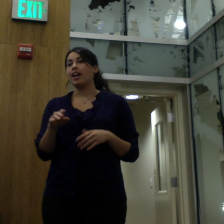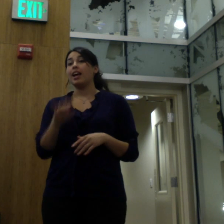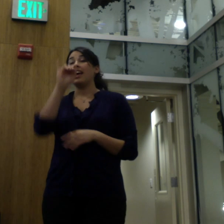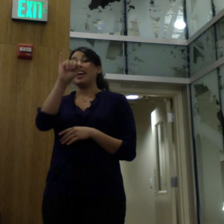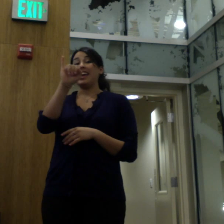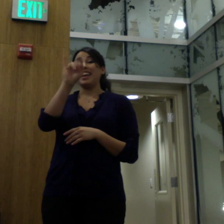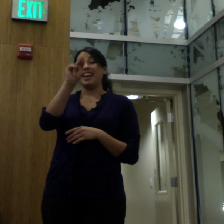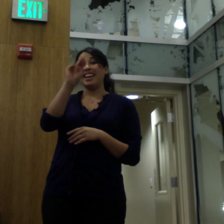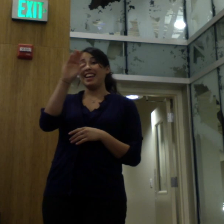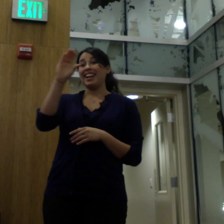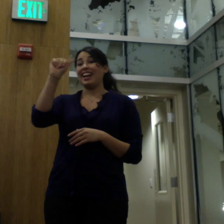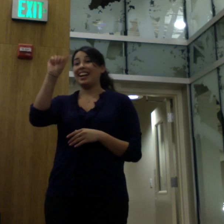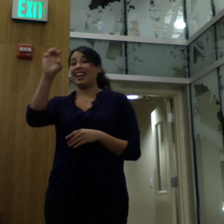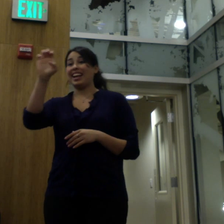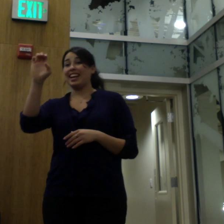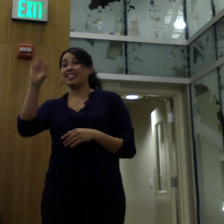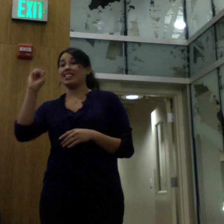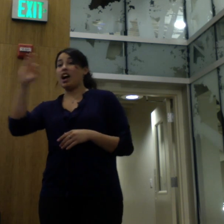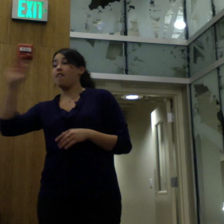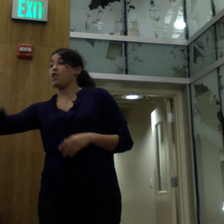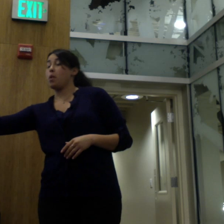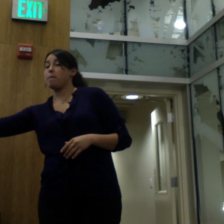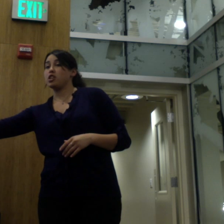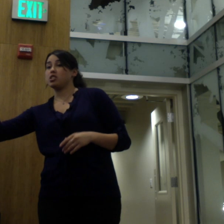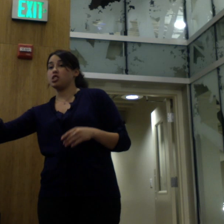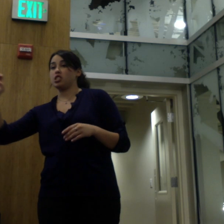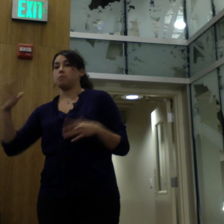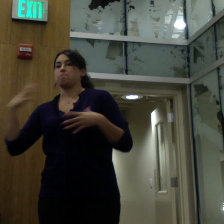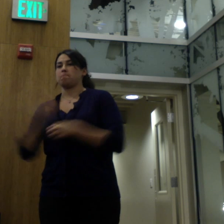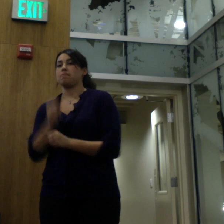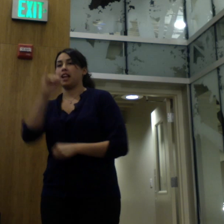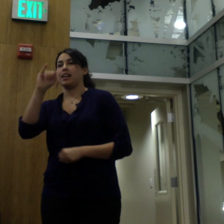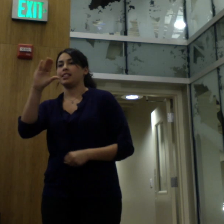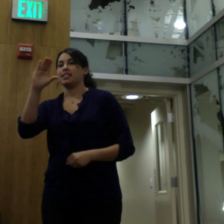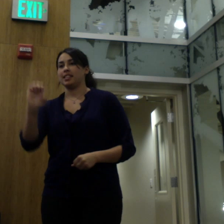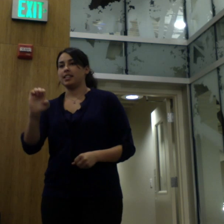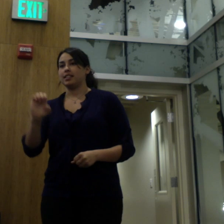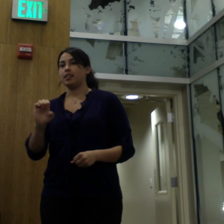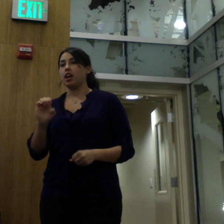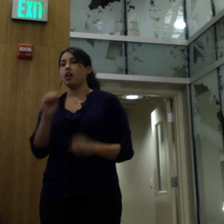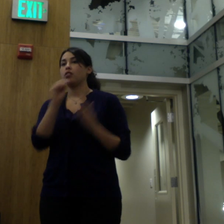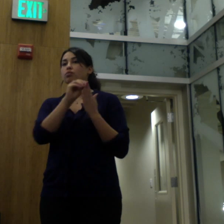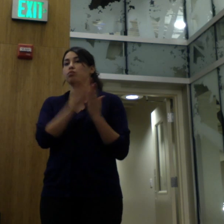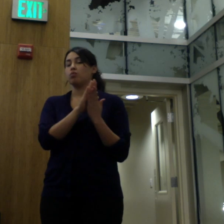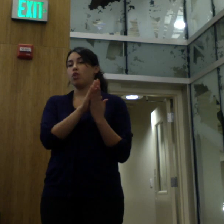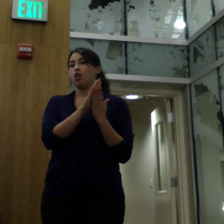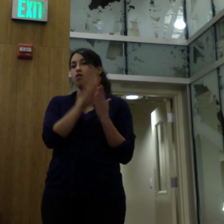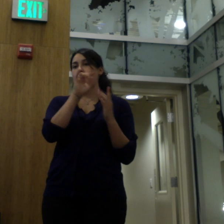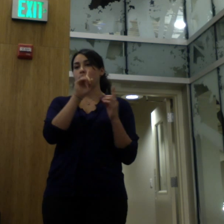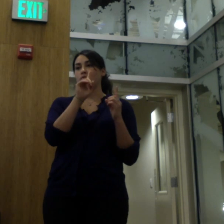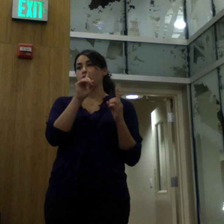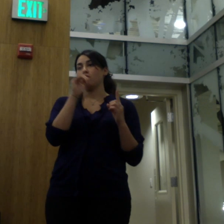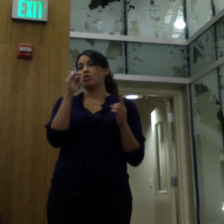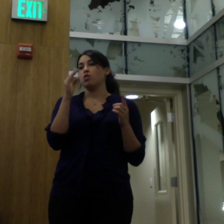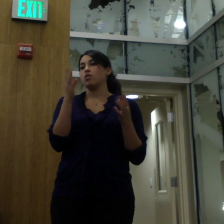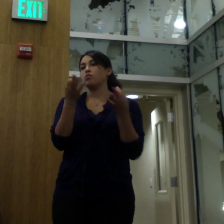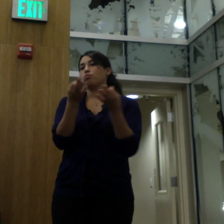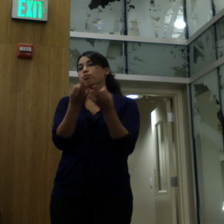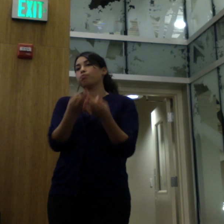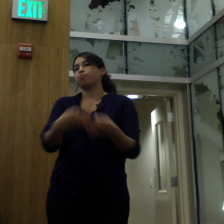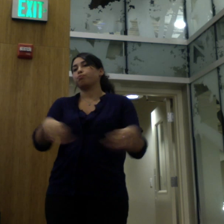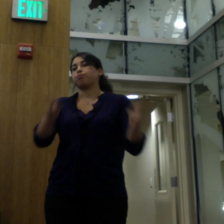guys may already have that on your cell phones. Others may not. Very valuable in case you're in a car accident, a search